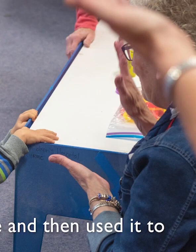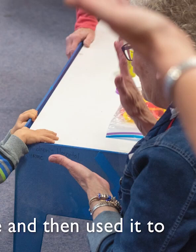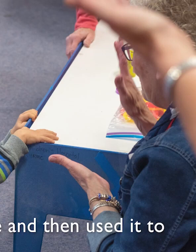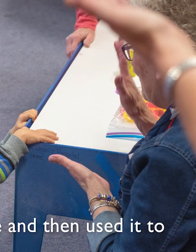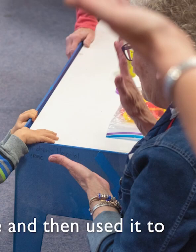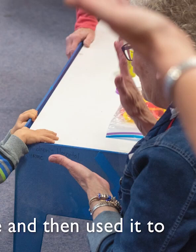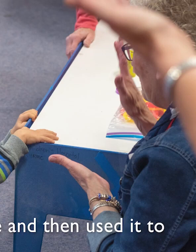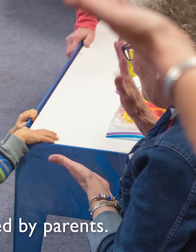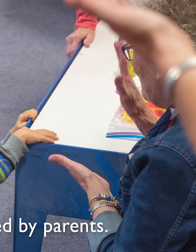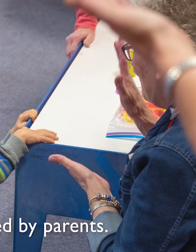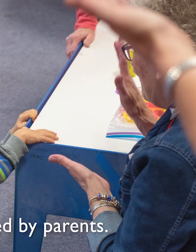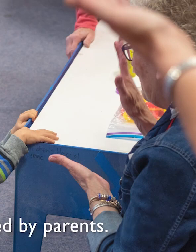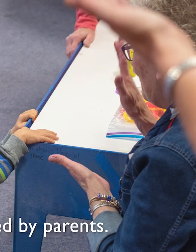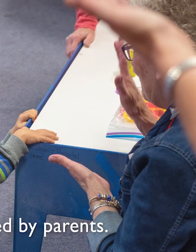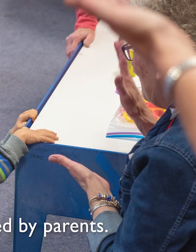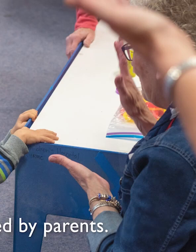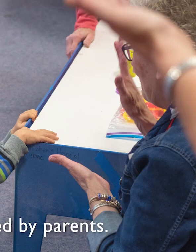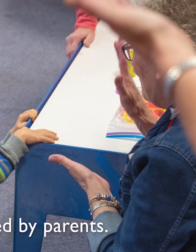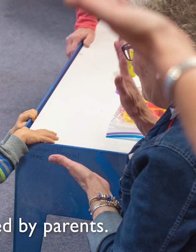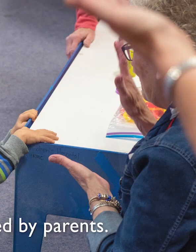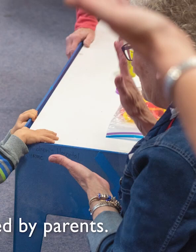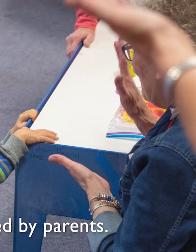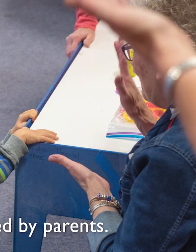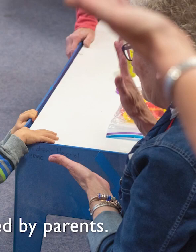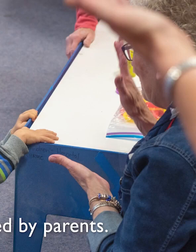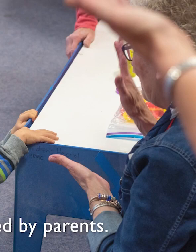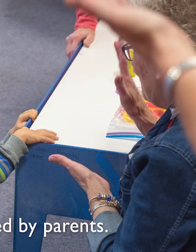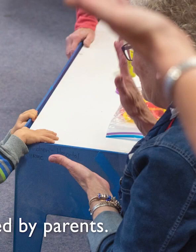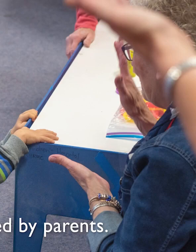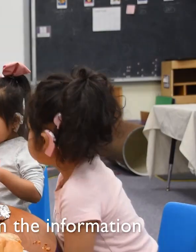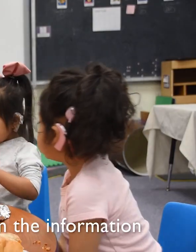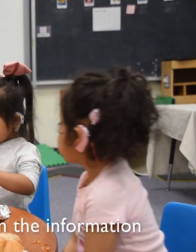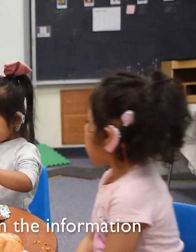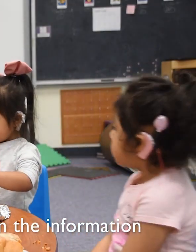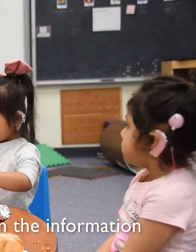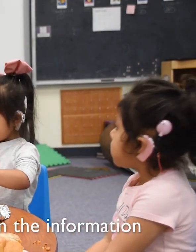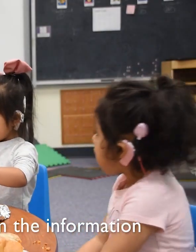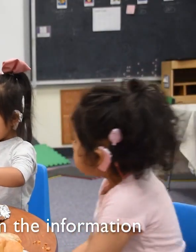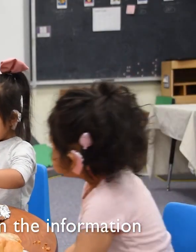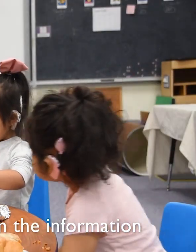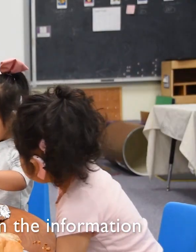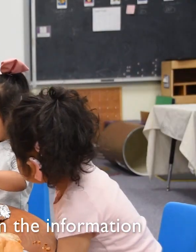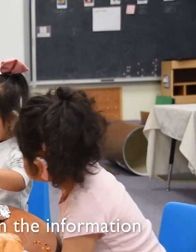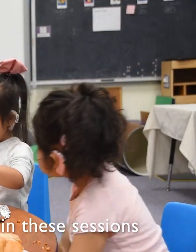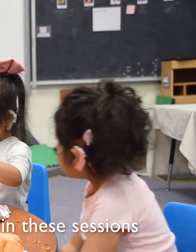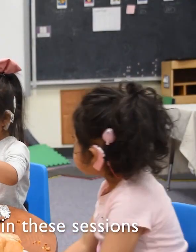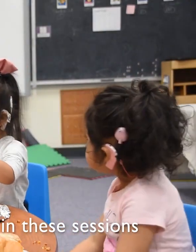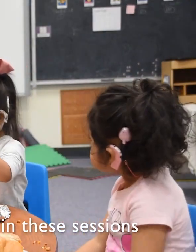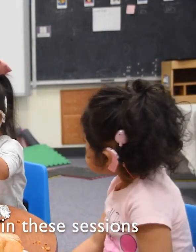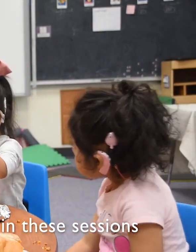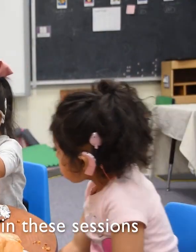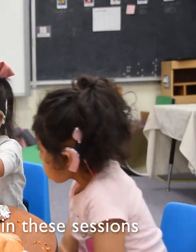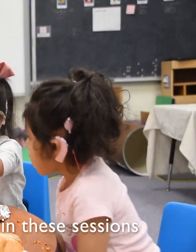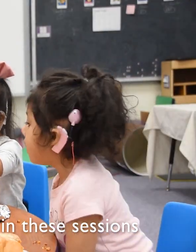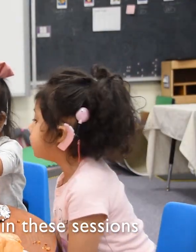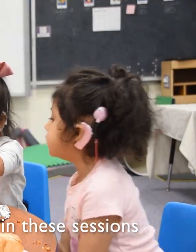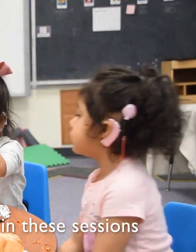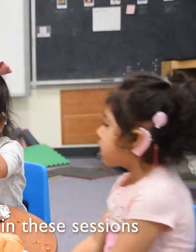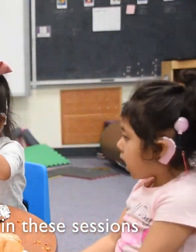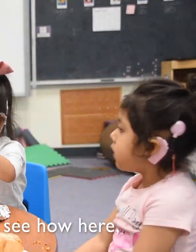then used it to a degree reported by parents. I hope from the information presented in these sessions,